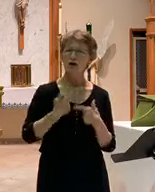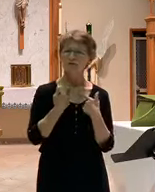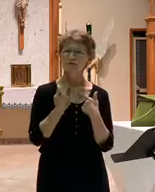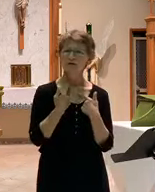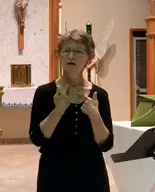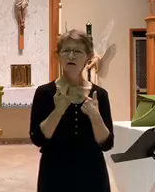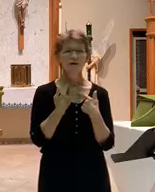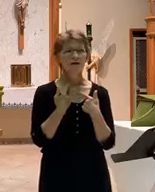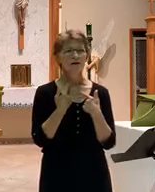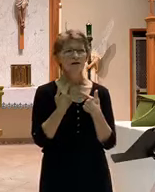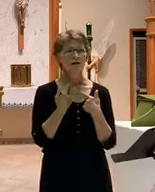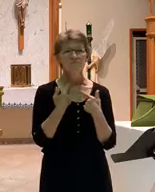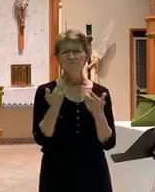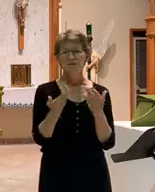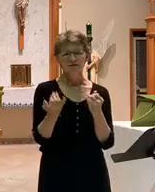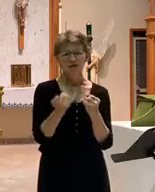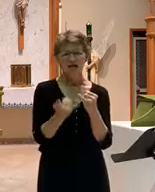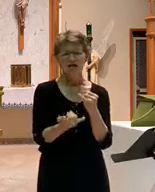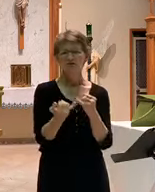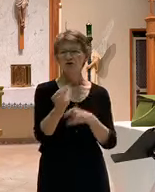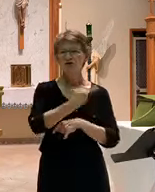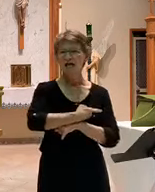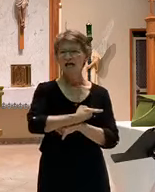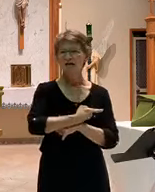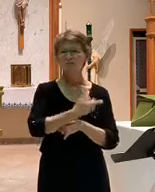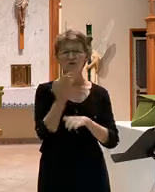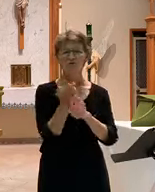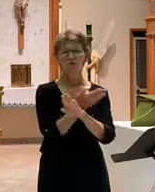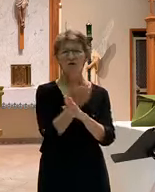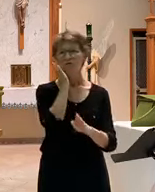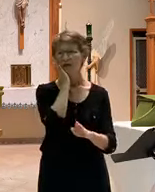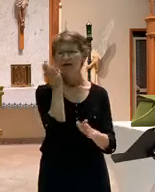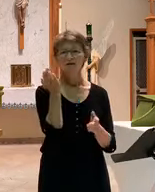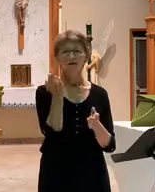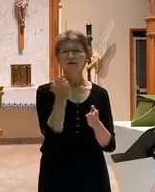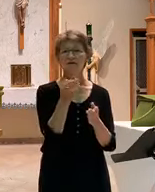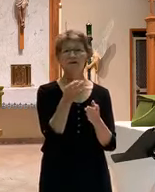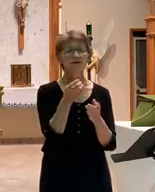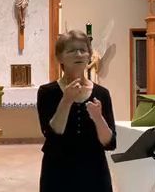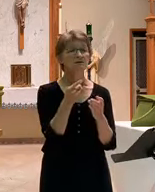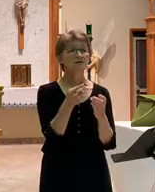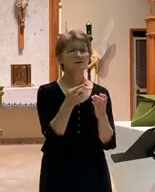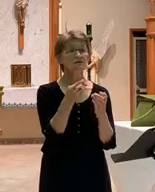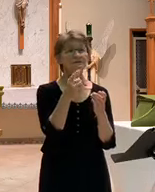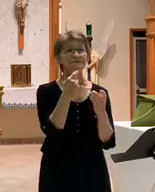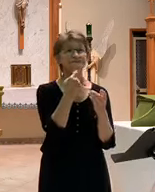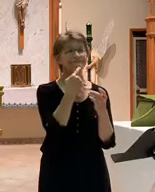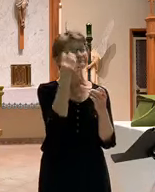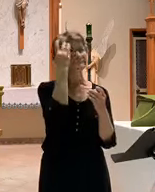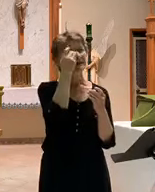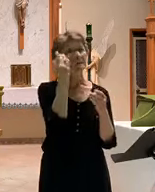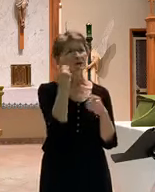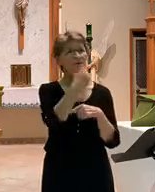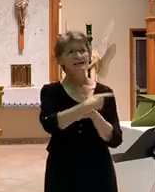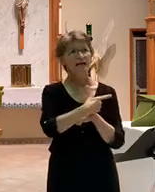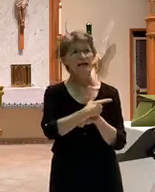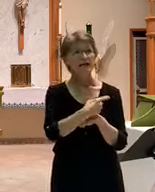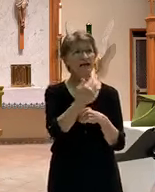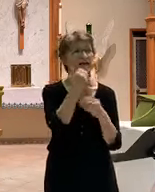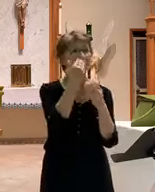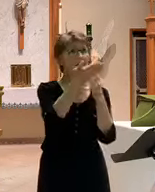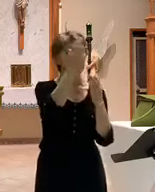you do so by, at the end of your day, you just review your day with God and say, God, here are the things that were great in this day, the things I want to thank you